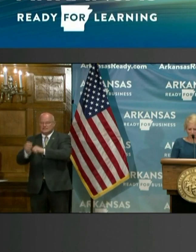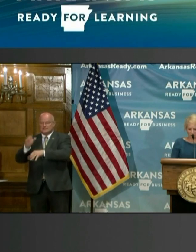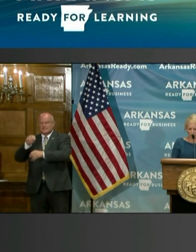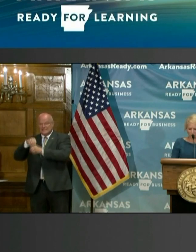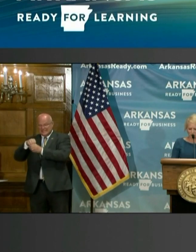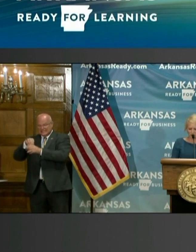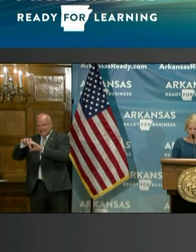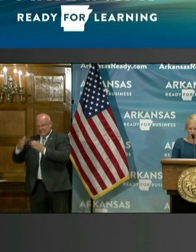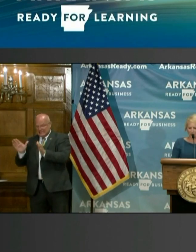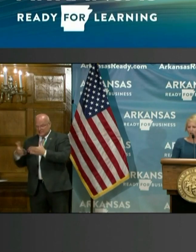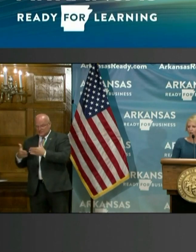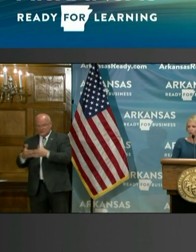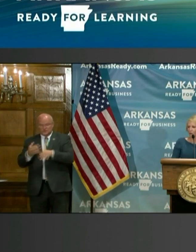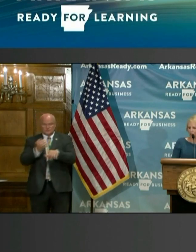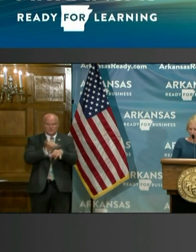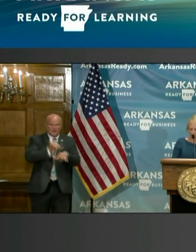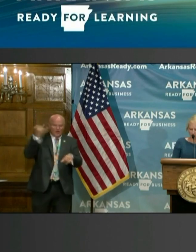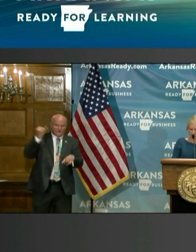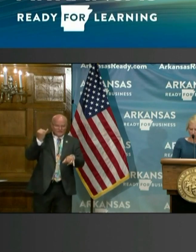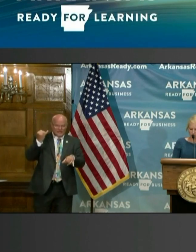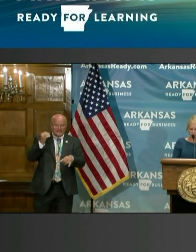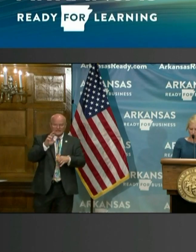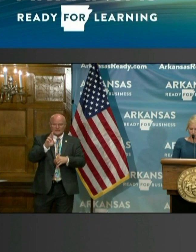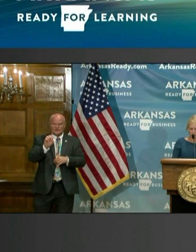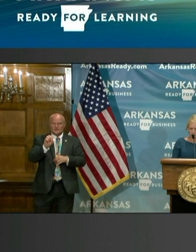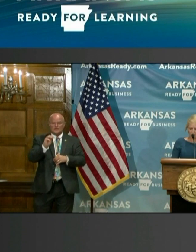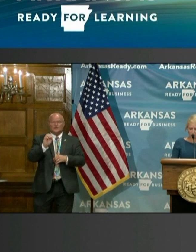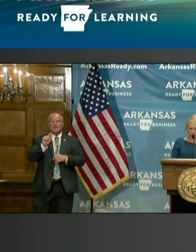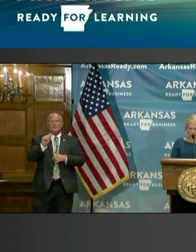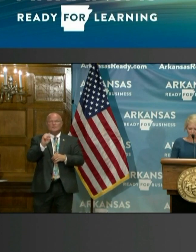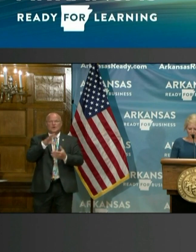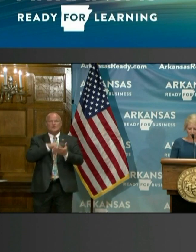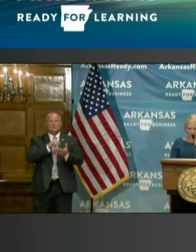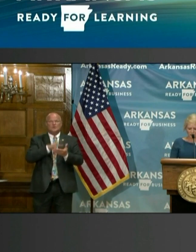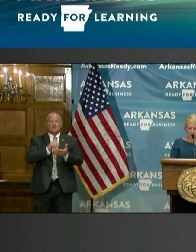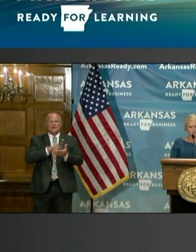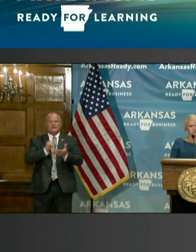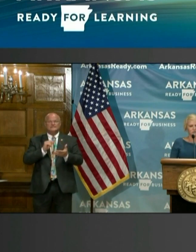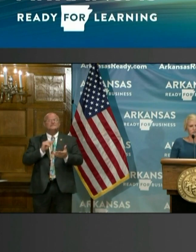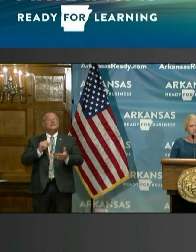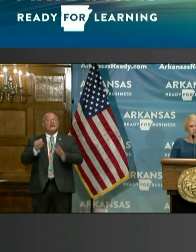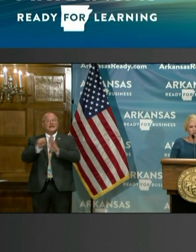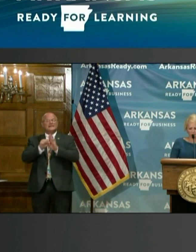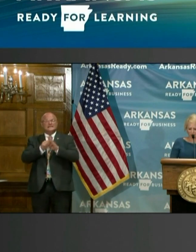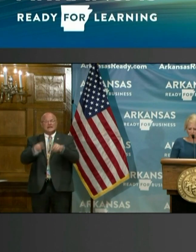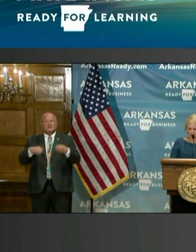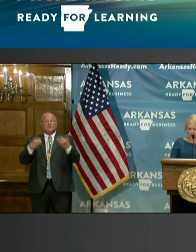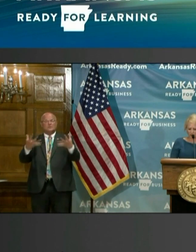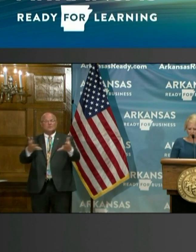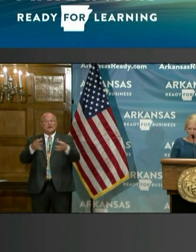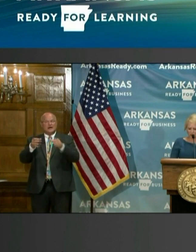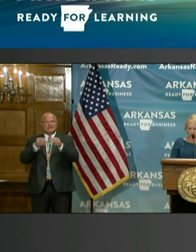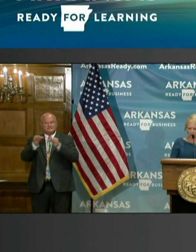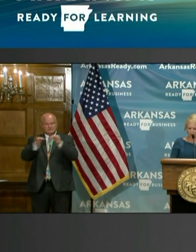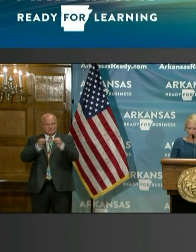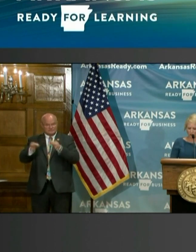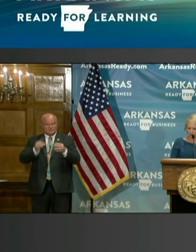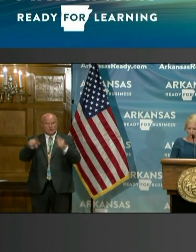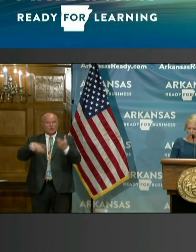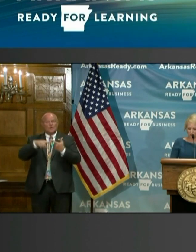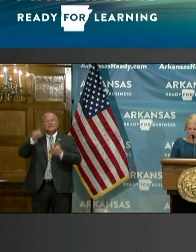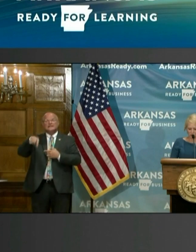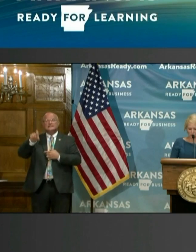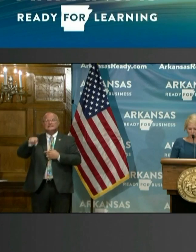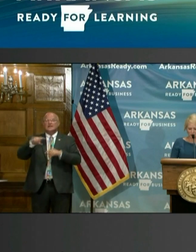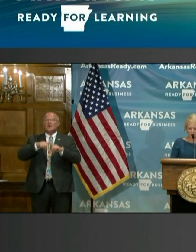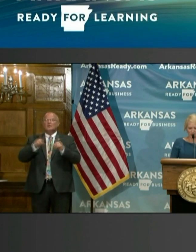on-site to off-site remote learning. The state will provide guidance, resources, and directives when necessary, but